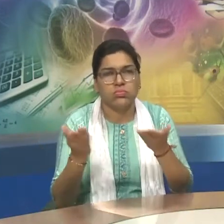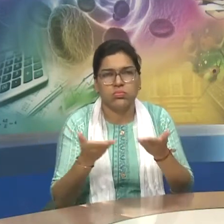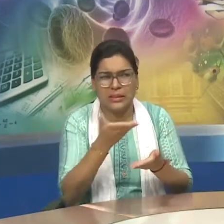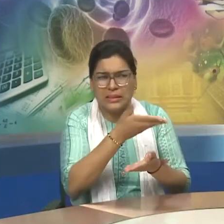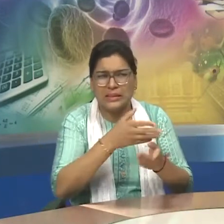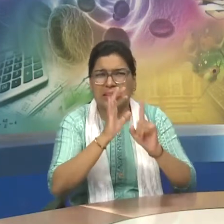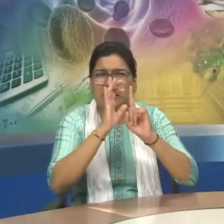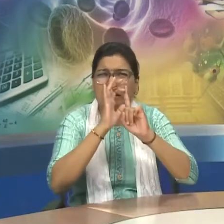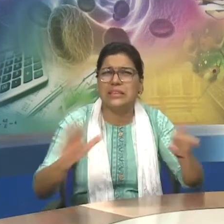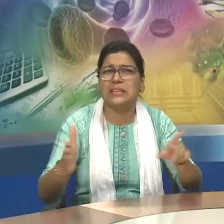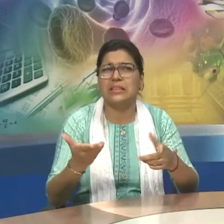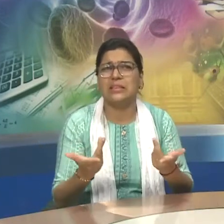that is